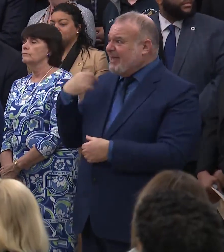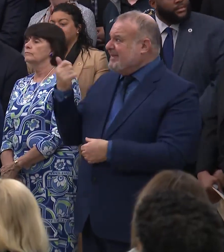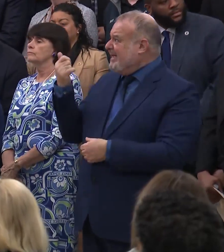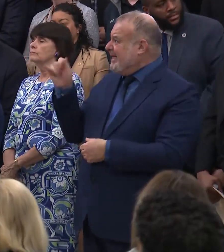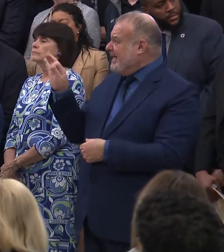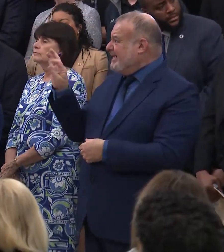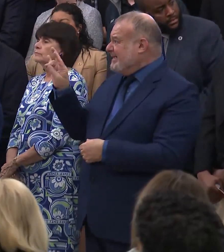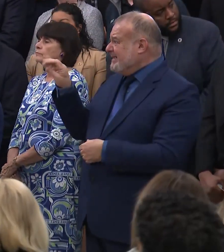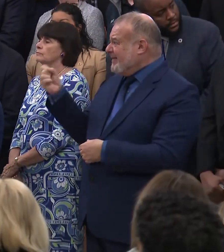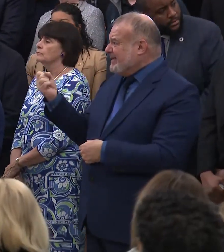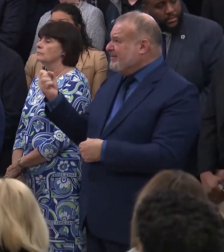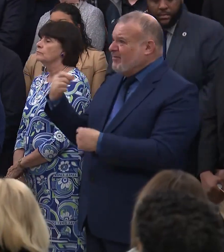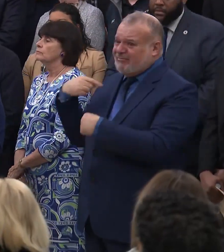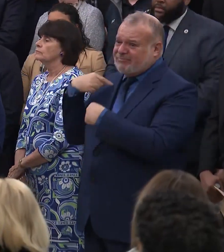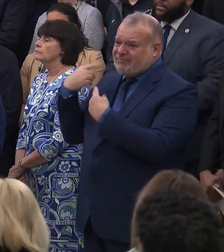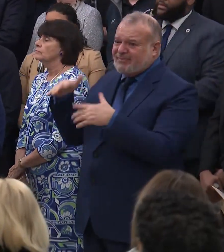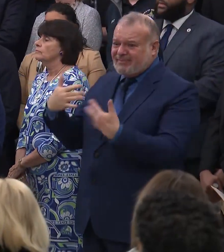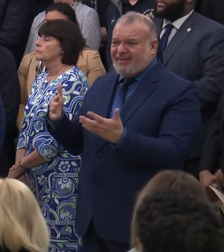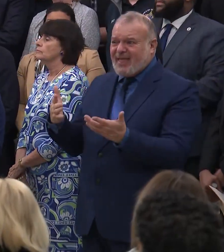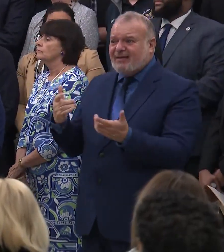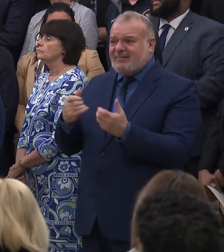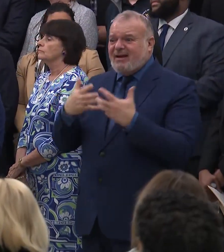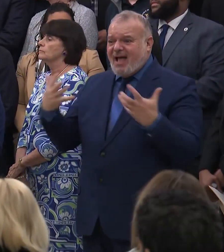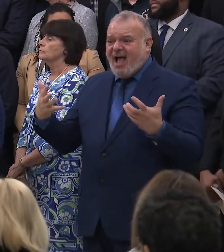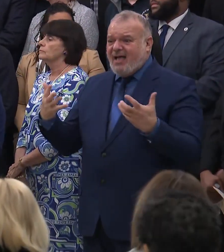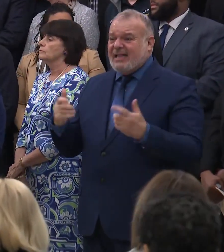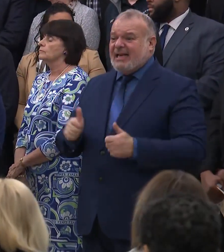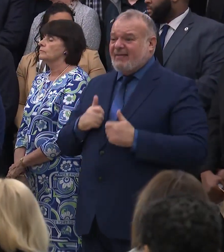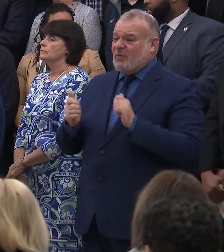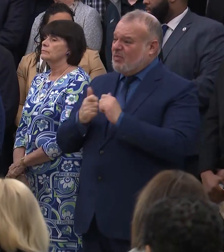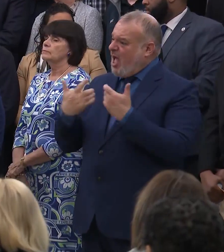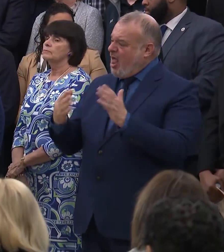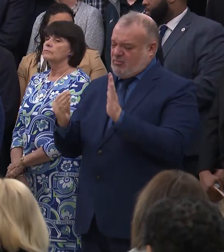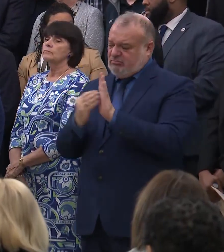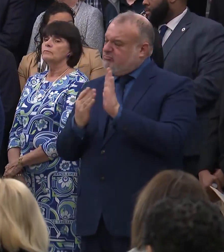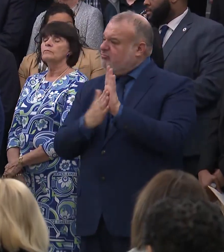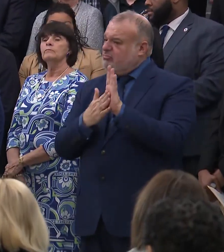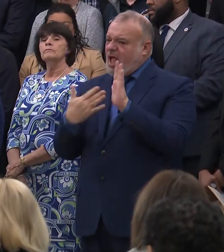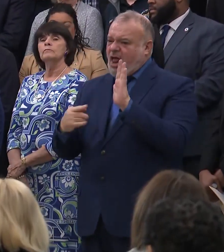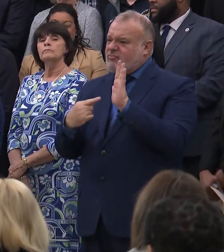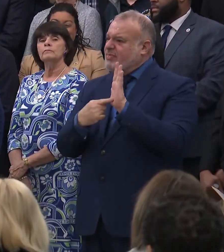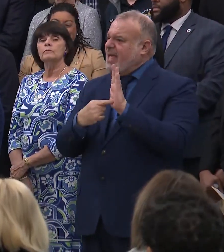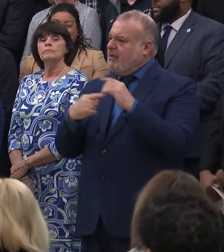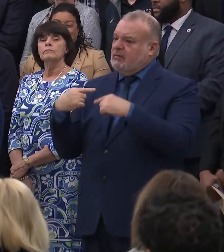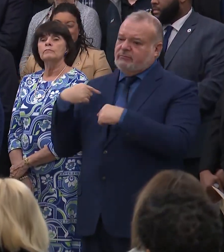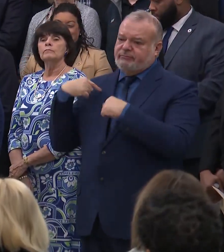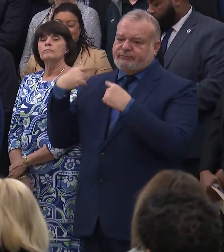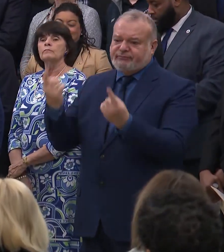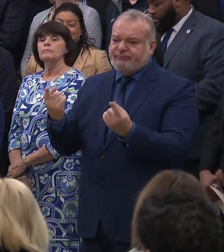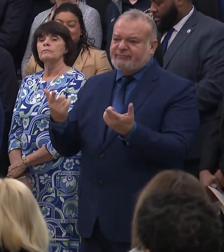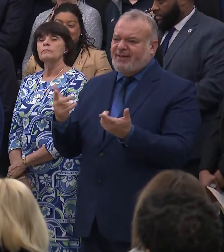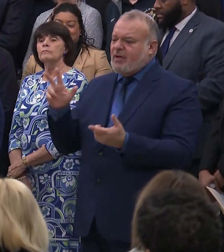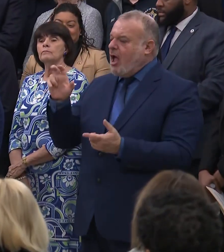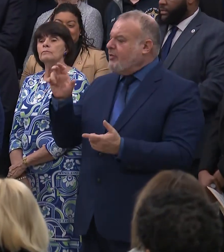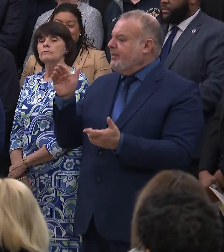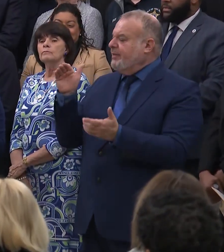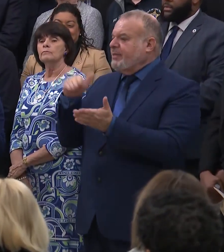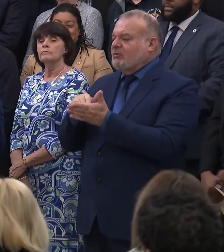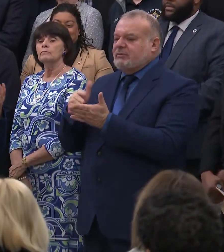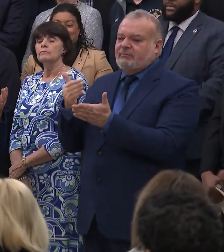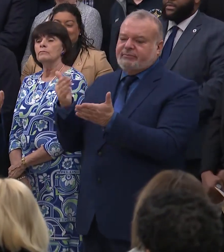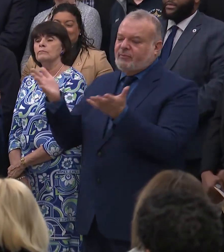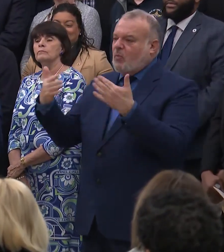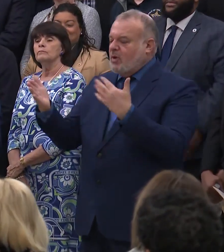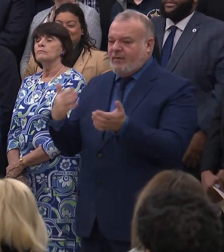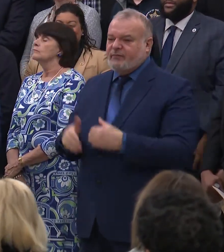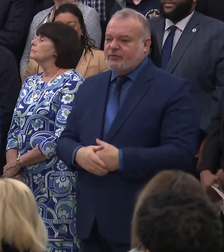that we're able to do this. And I think that the fact that it's hundreds of thousands of people speaks to just the